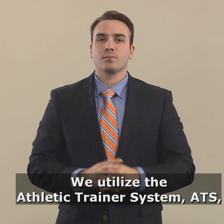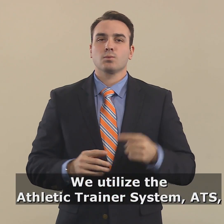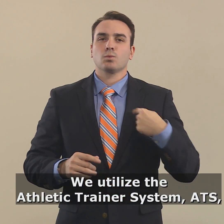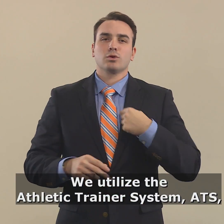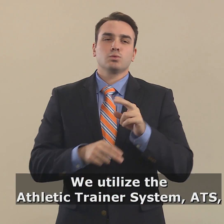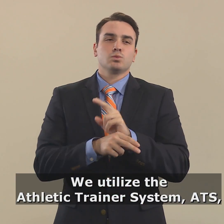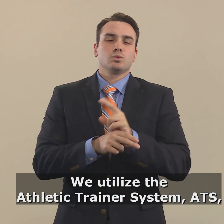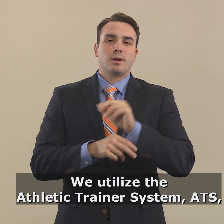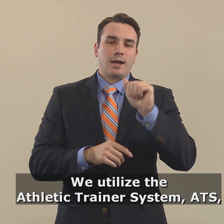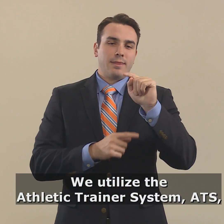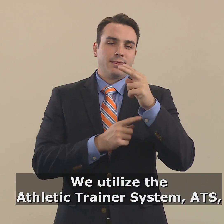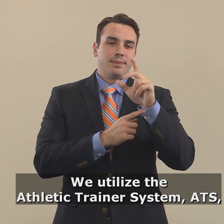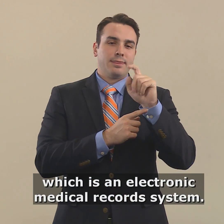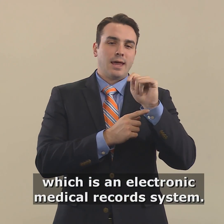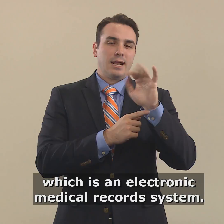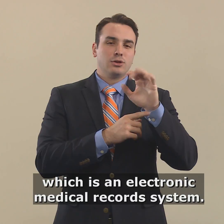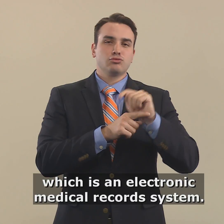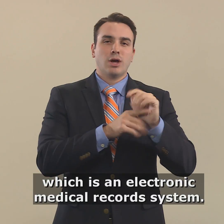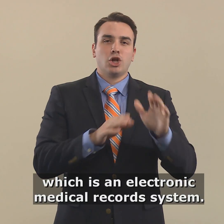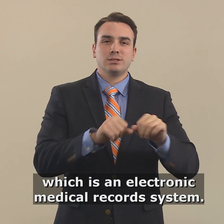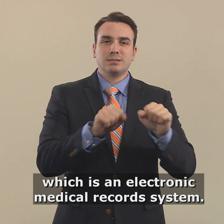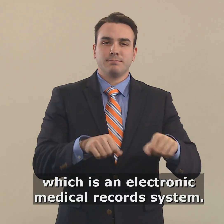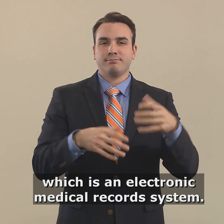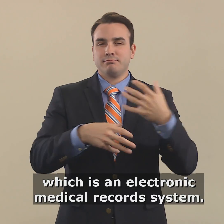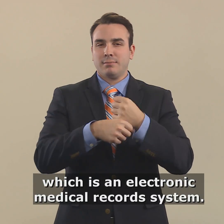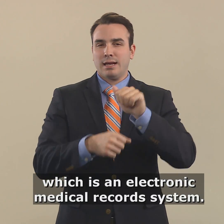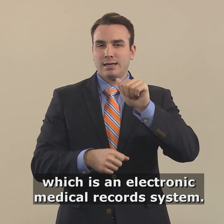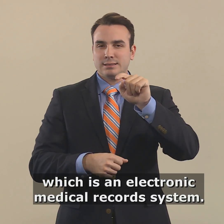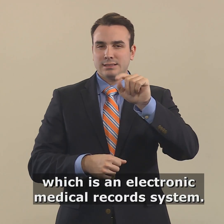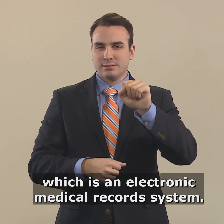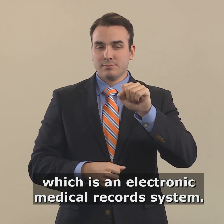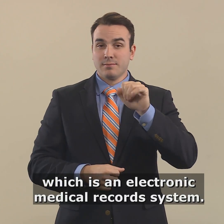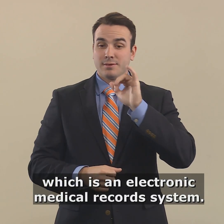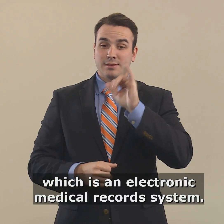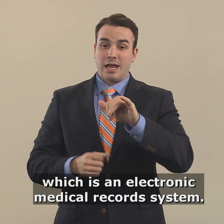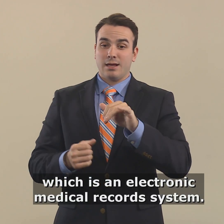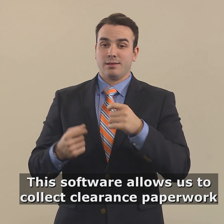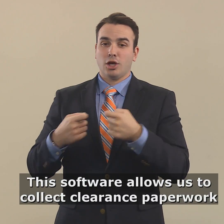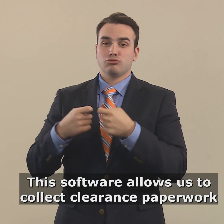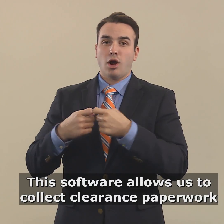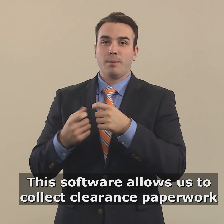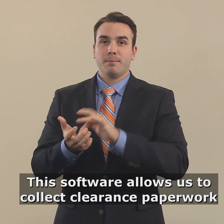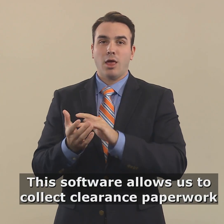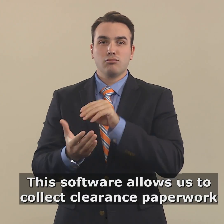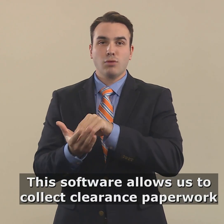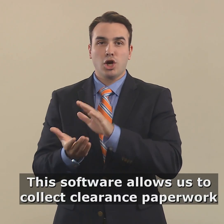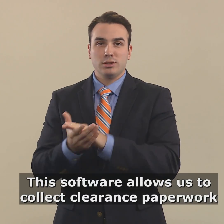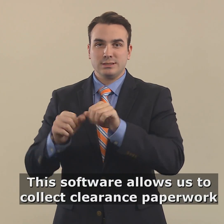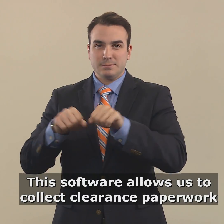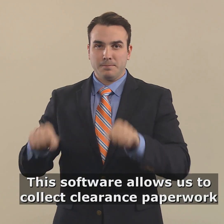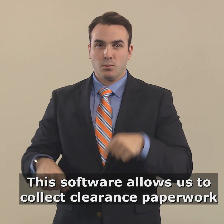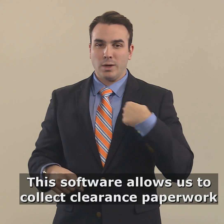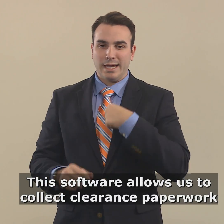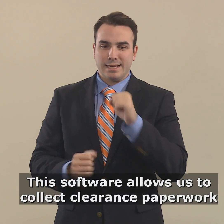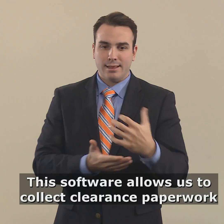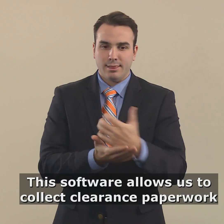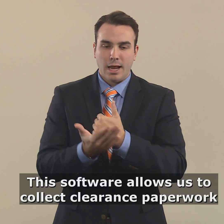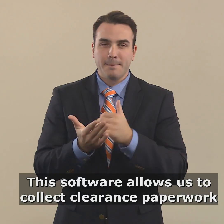System, ATS, which is an electronic medical records system. This software allows us to collect clearance paperwork in